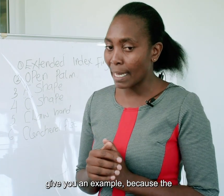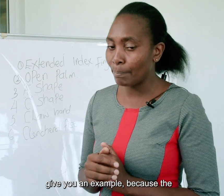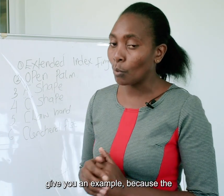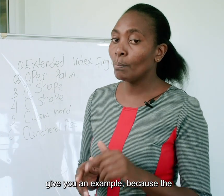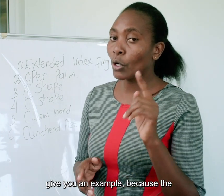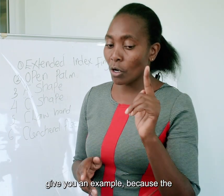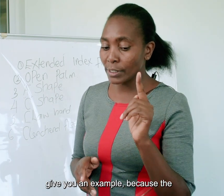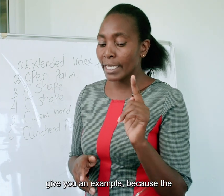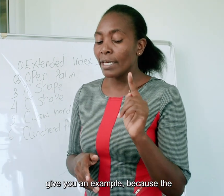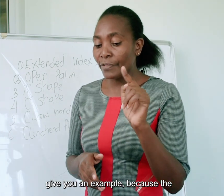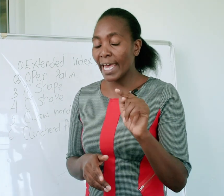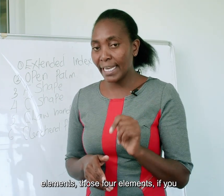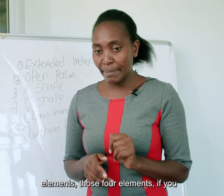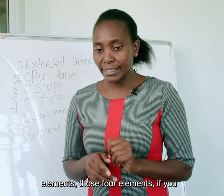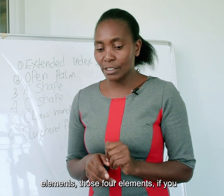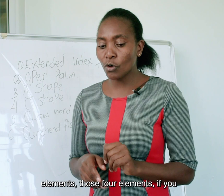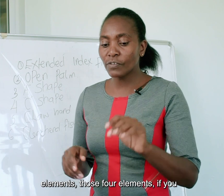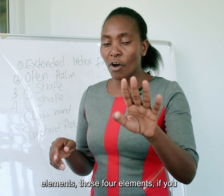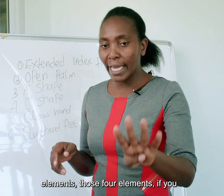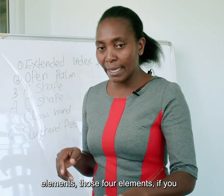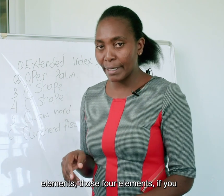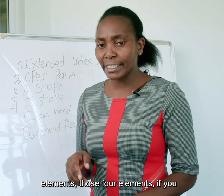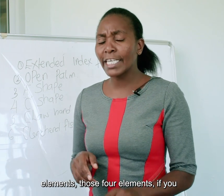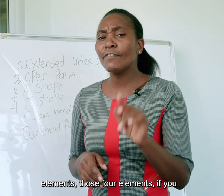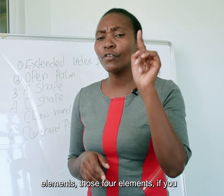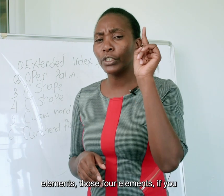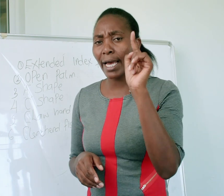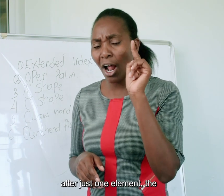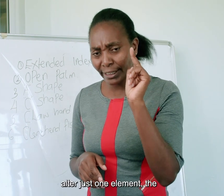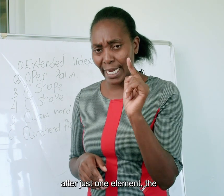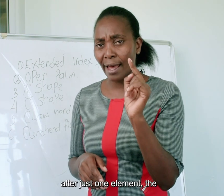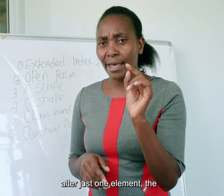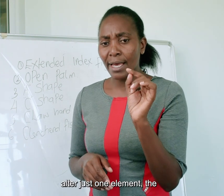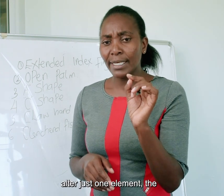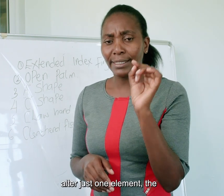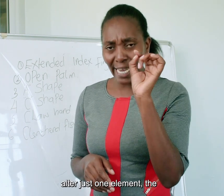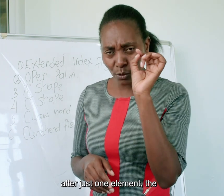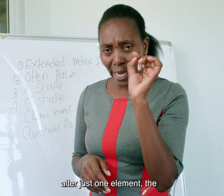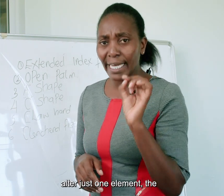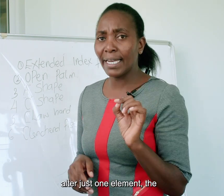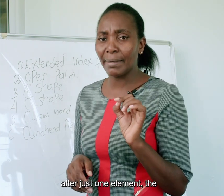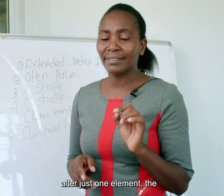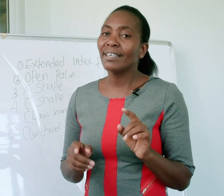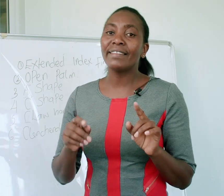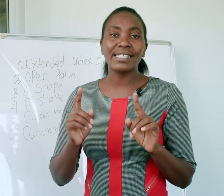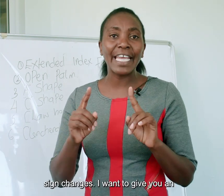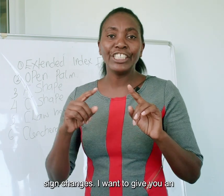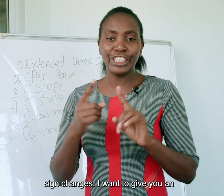example, because the elements, those four elements, if you alter just one element, the sign